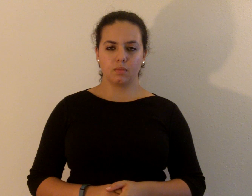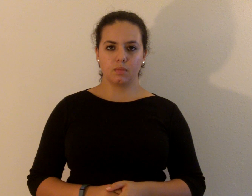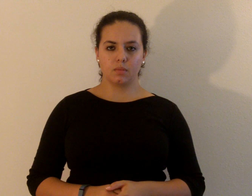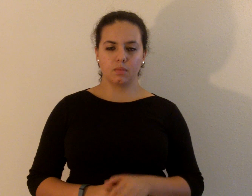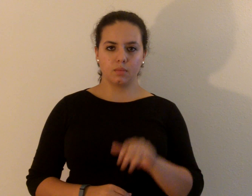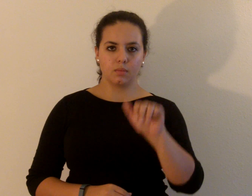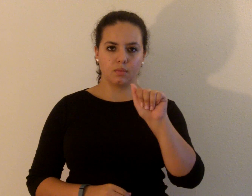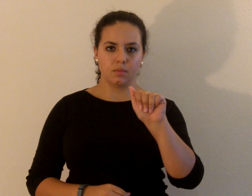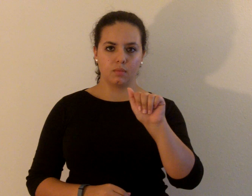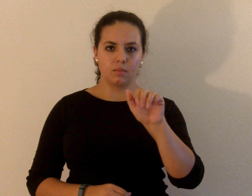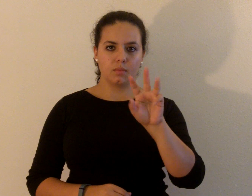would be